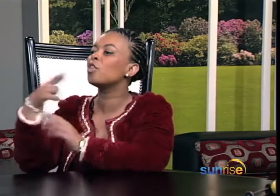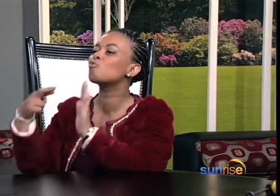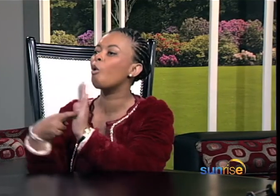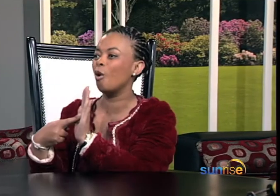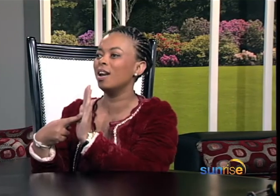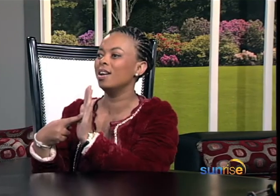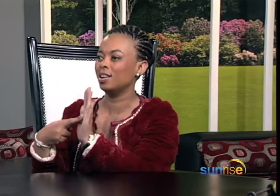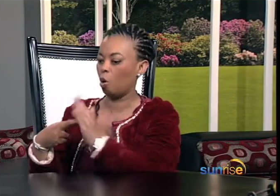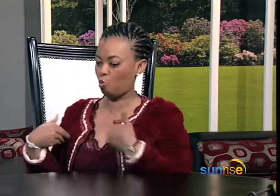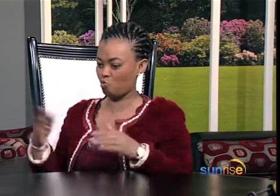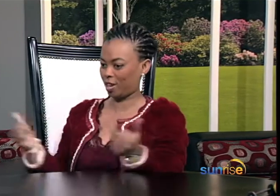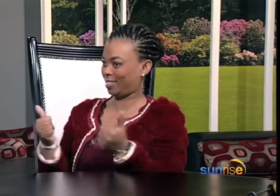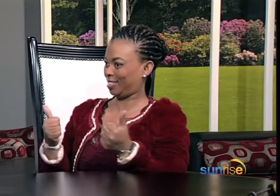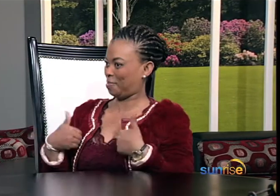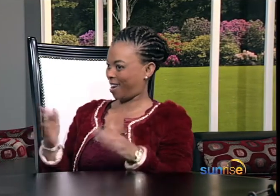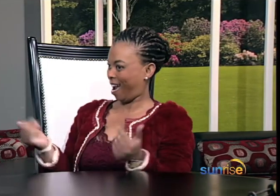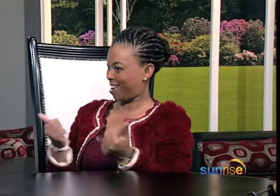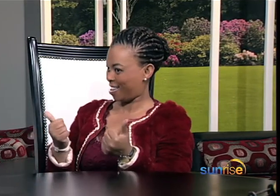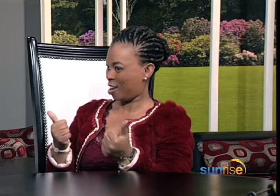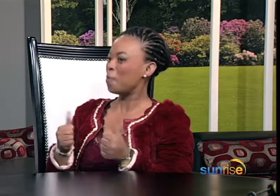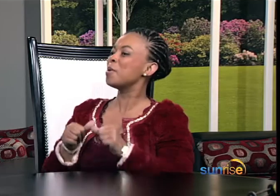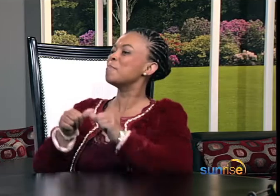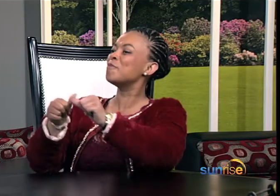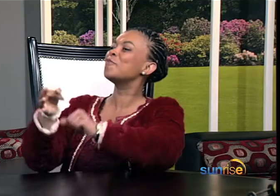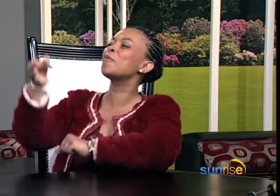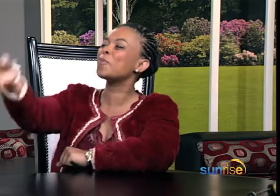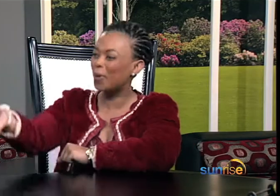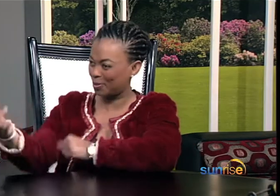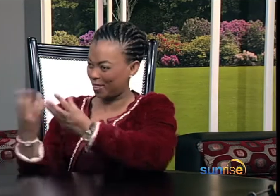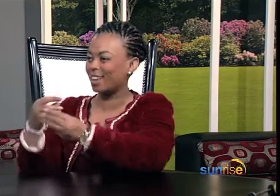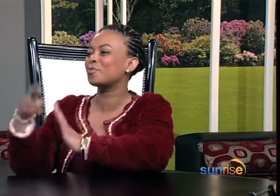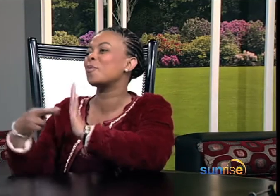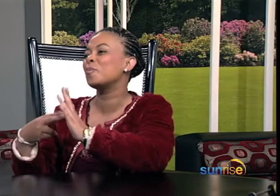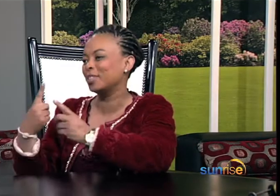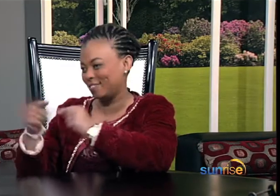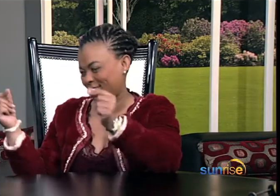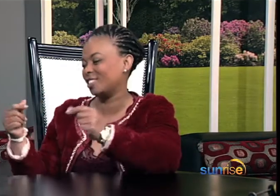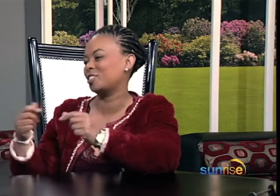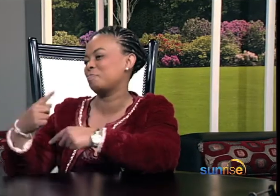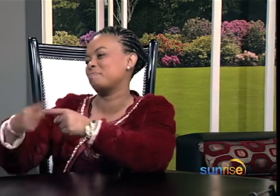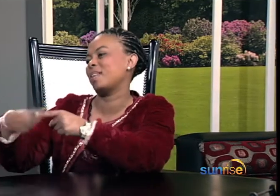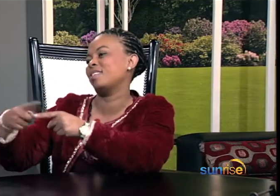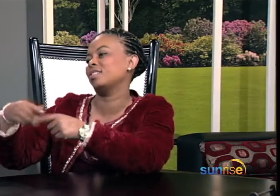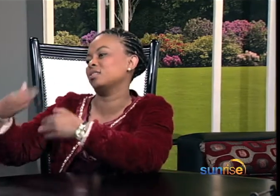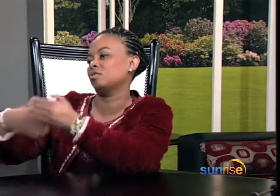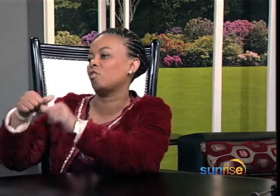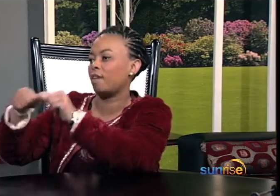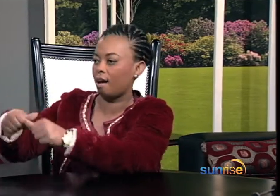DEFSA will continue to play the role. Already we are playing our part, but moving forward, we'll continue playing our